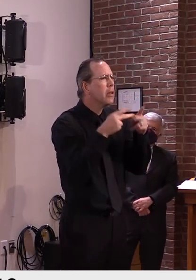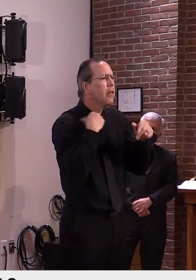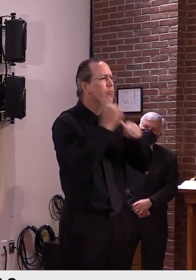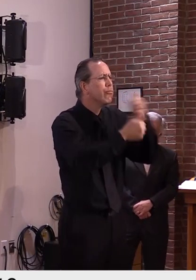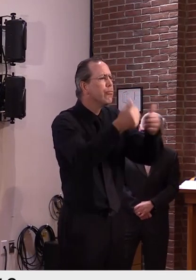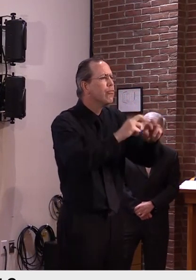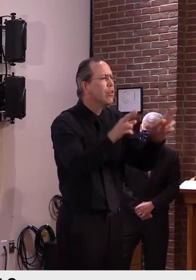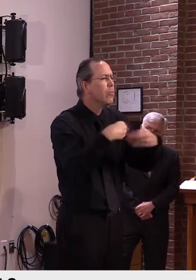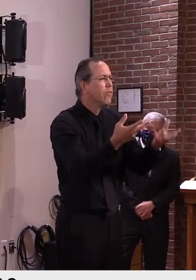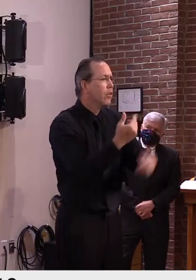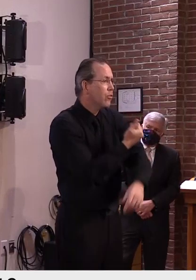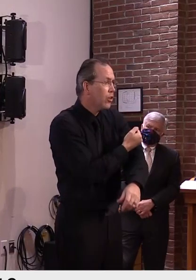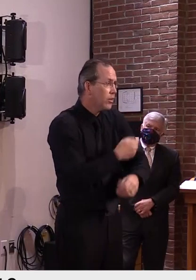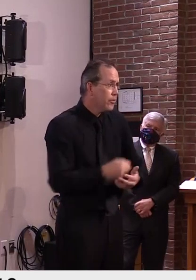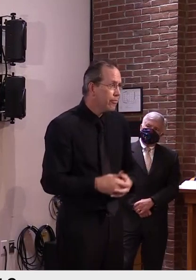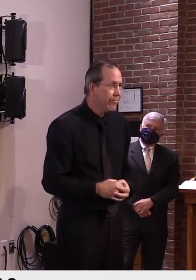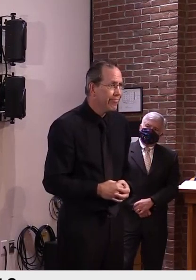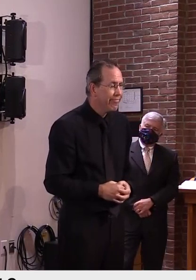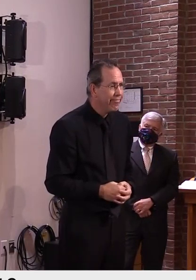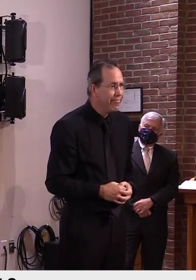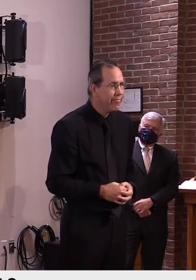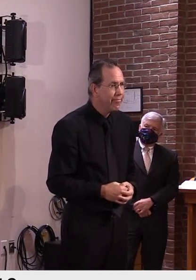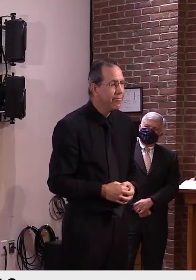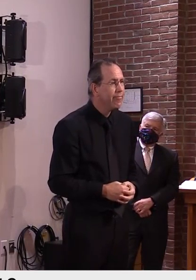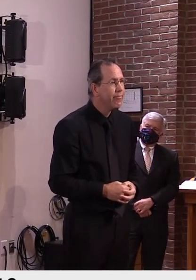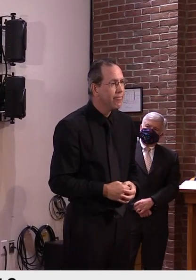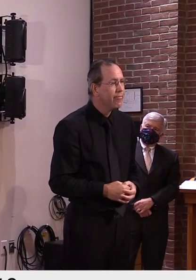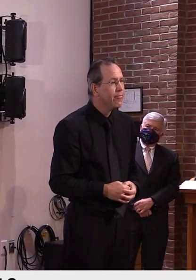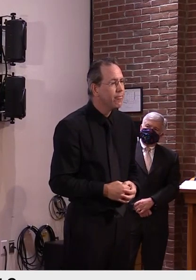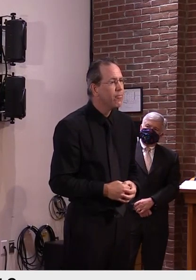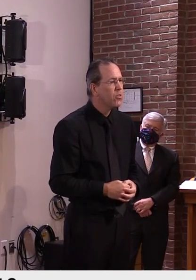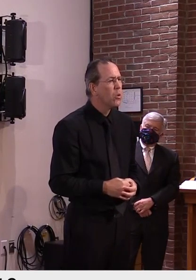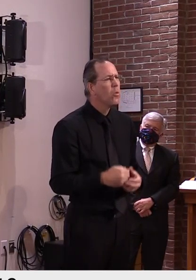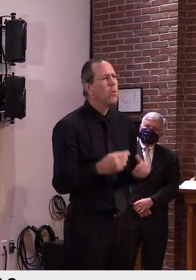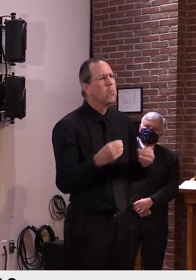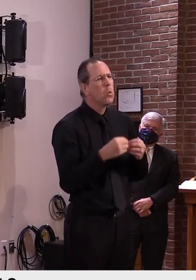work evolve over the next couple of weeks. And you'll see a lot more